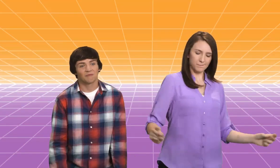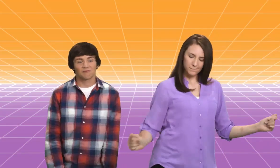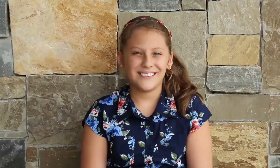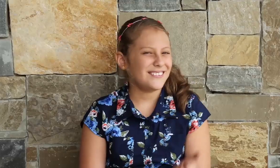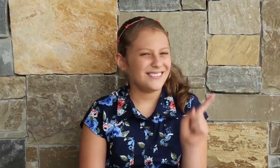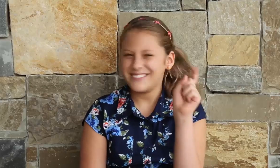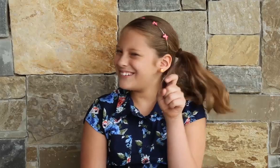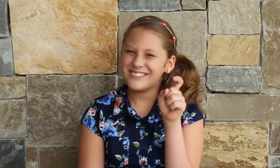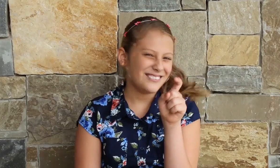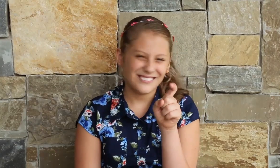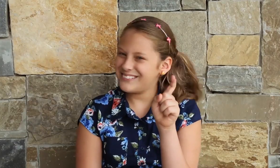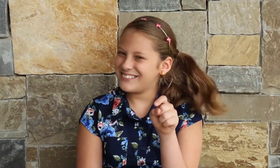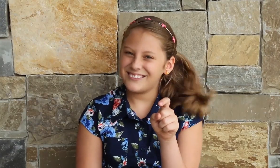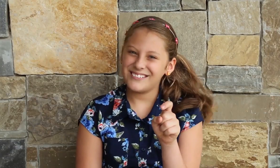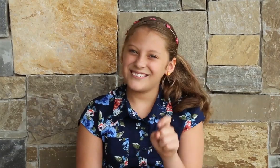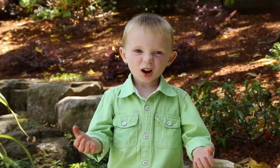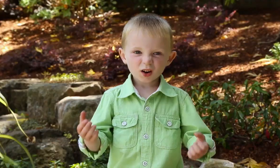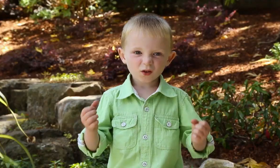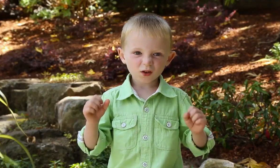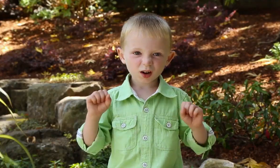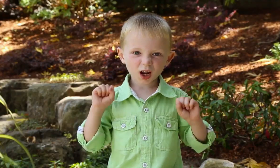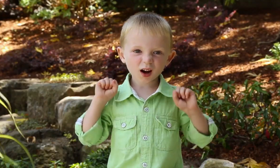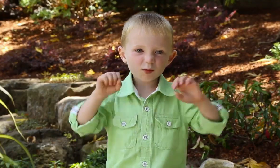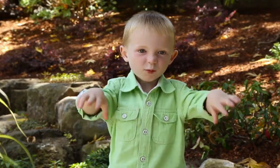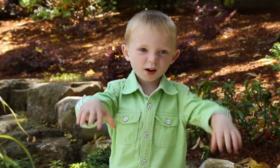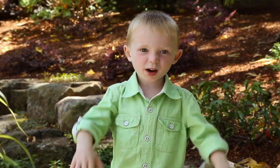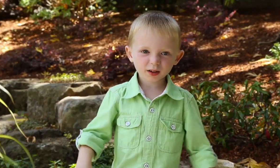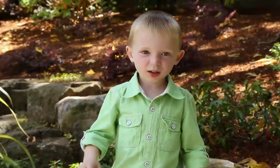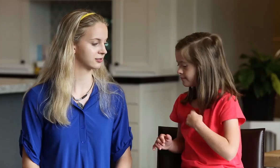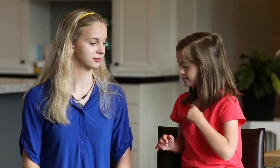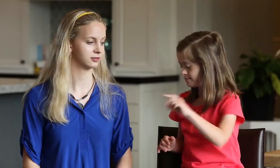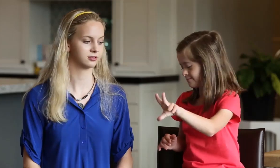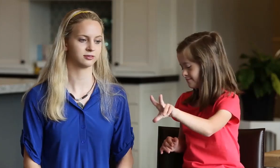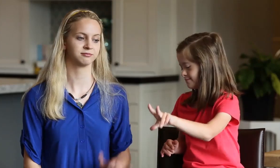I don't need. No, I don't want. And I don't like.